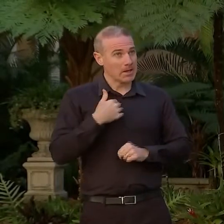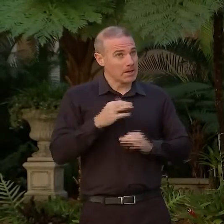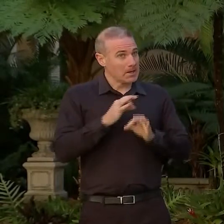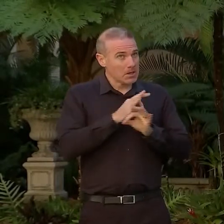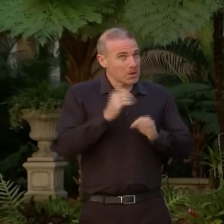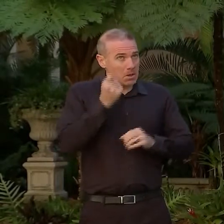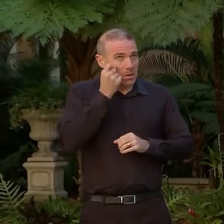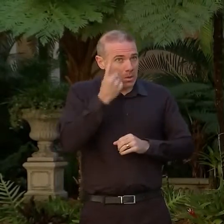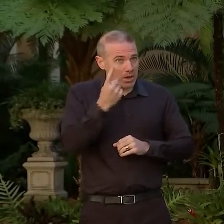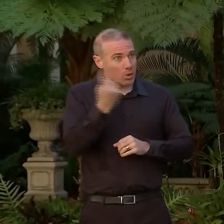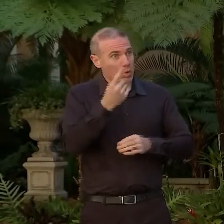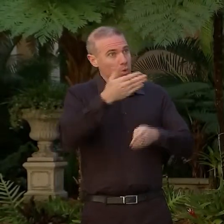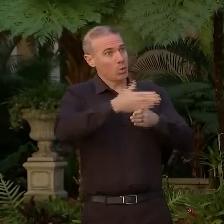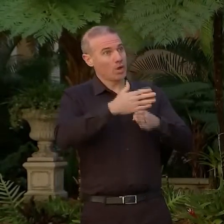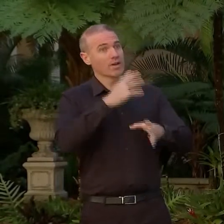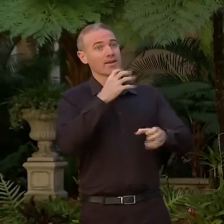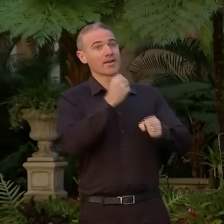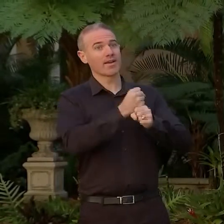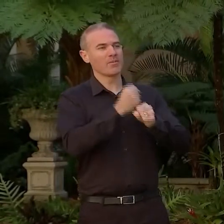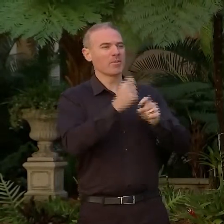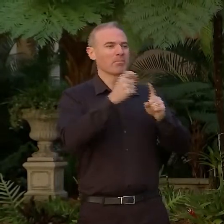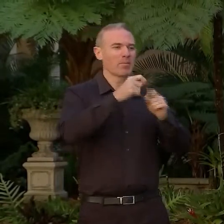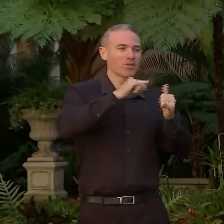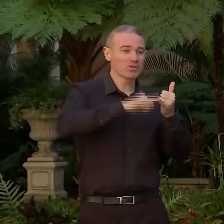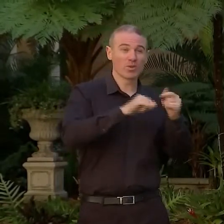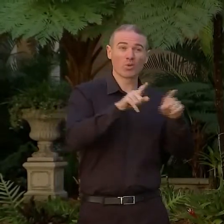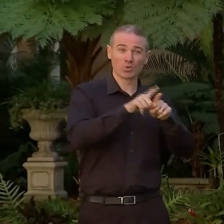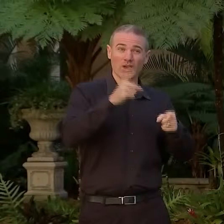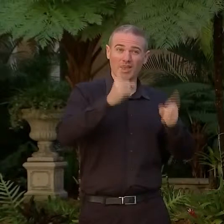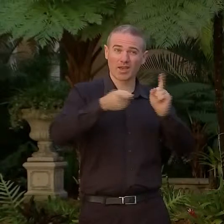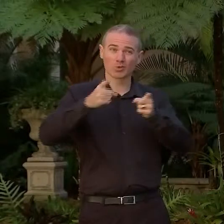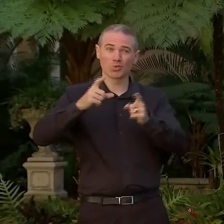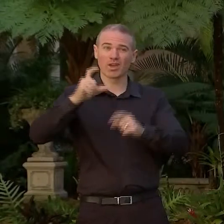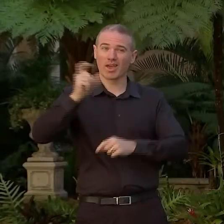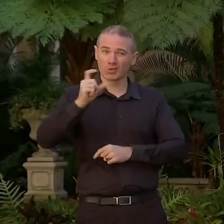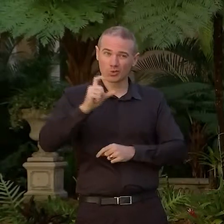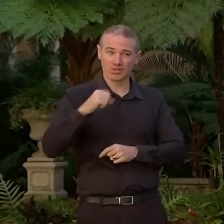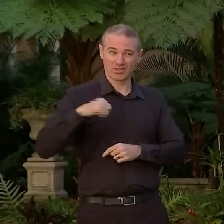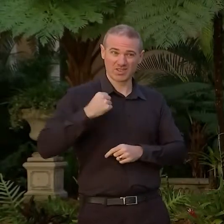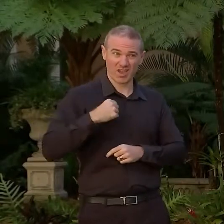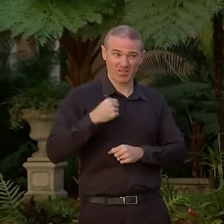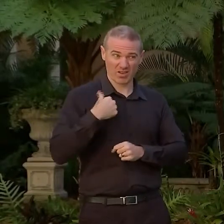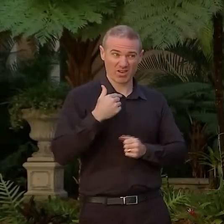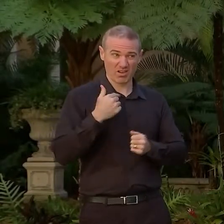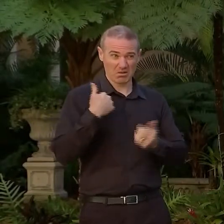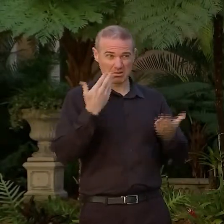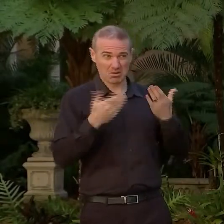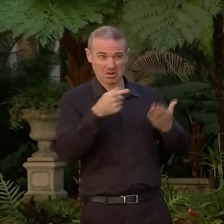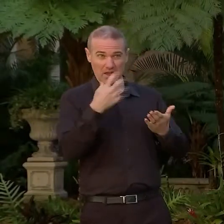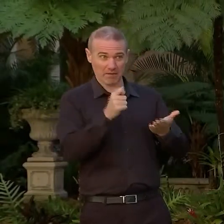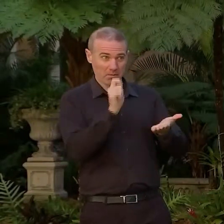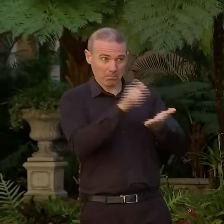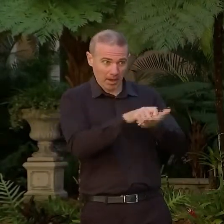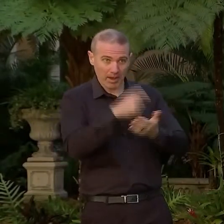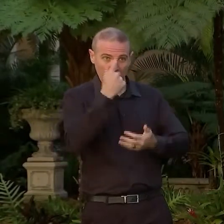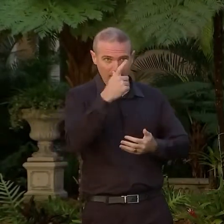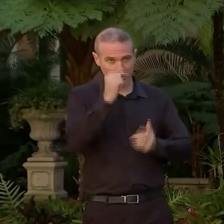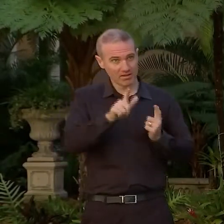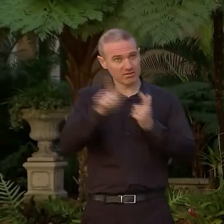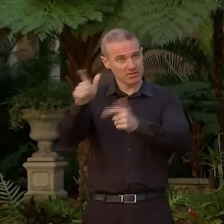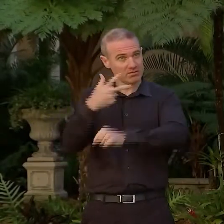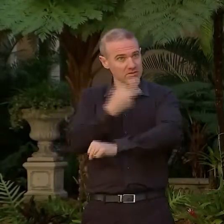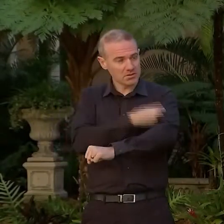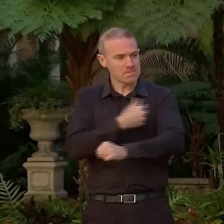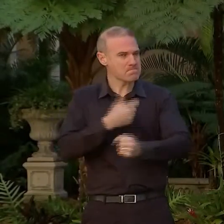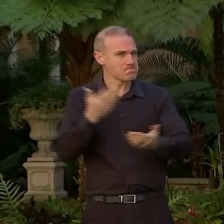including casuals, that have not been accommodated with some sort of paid leave to be vaccinated. We're in discussions with unions at